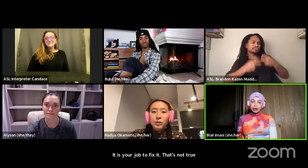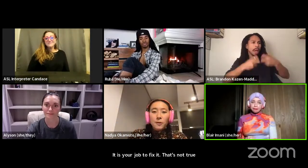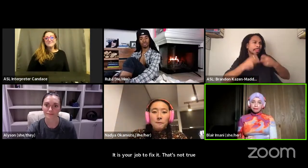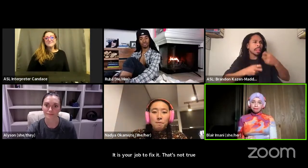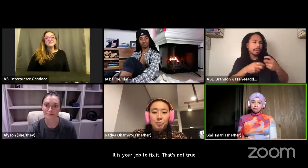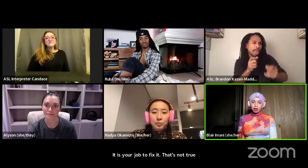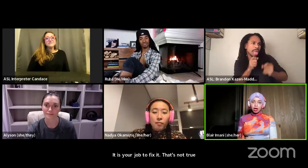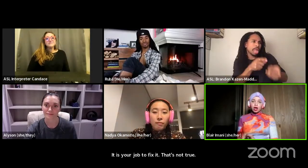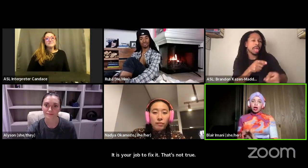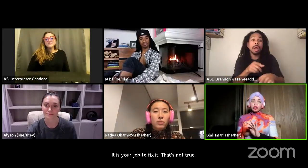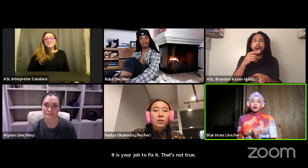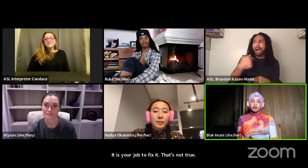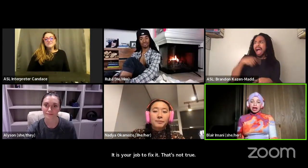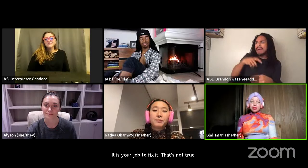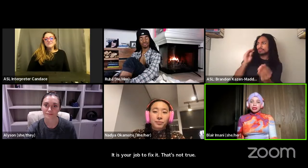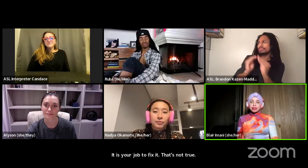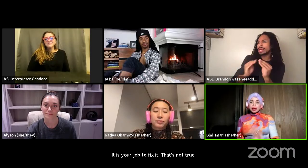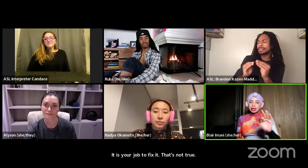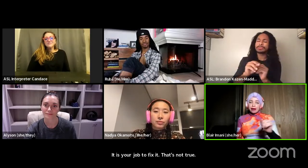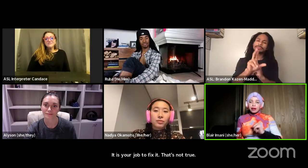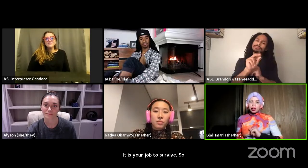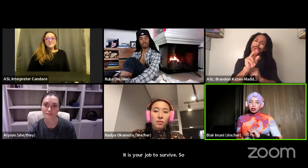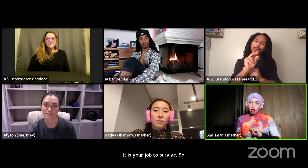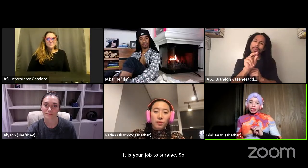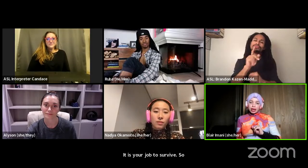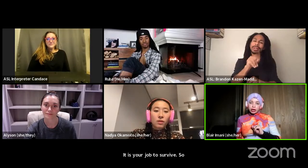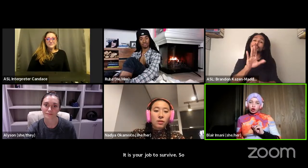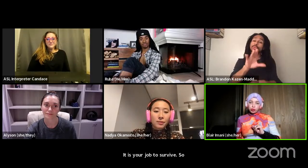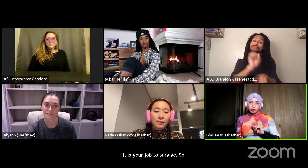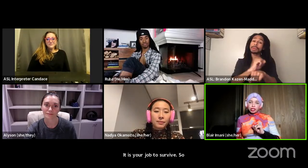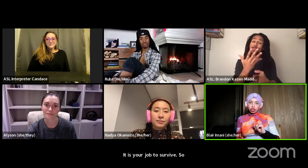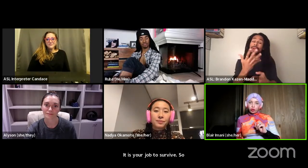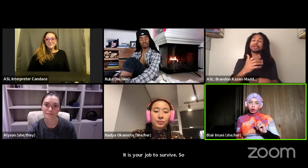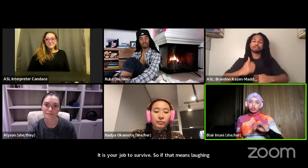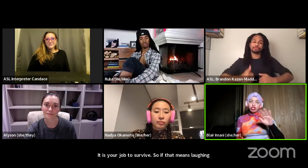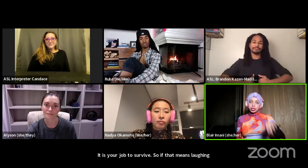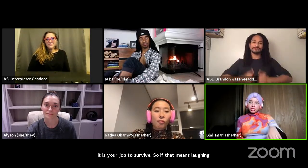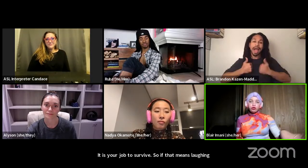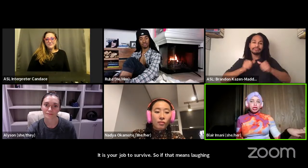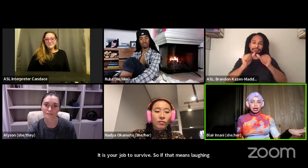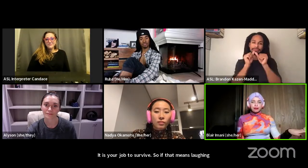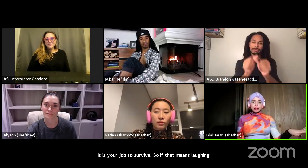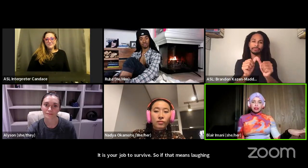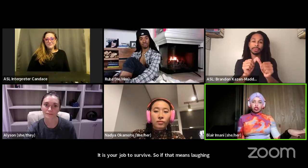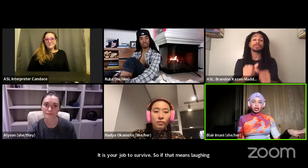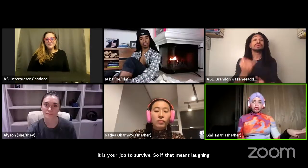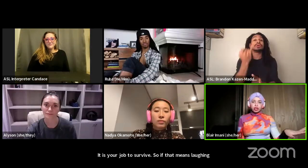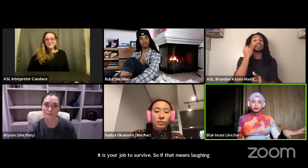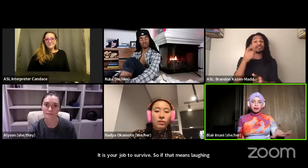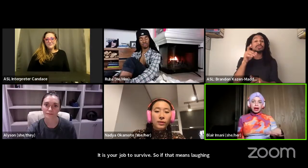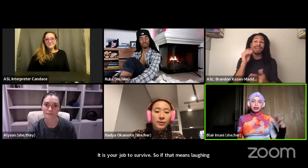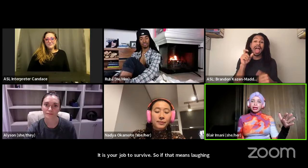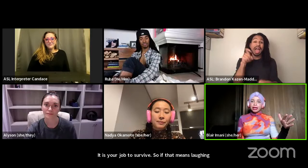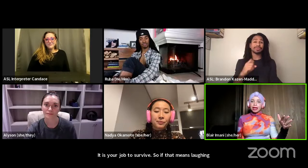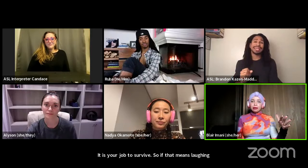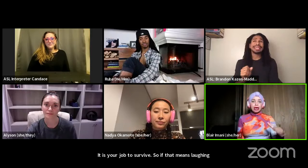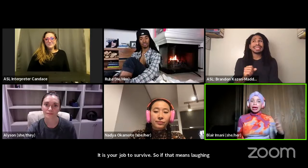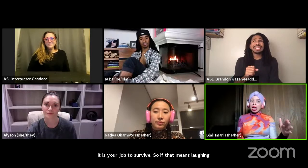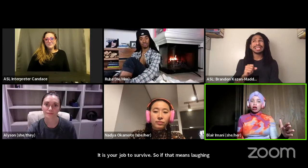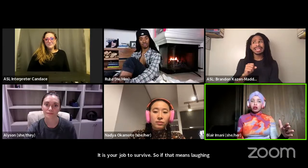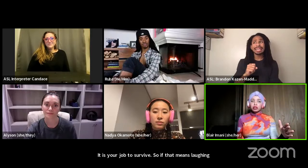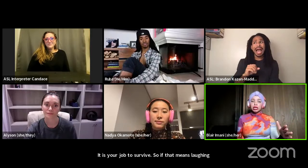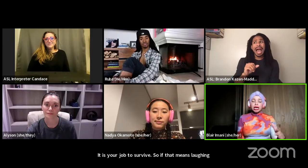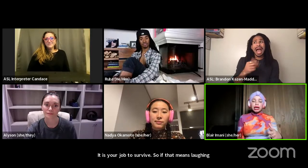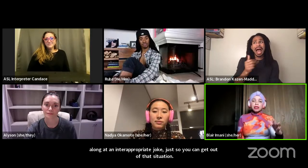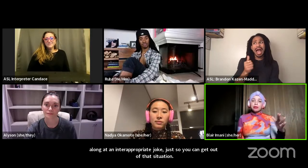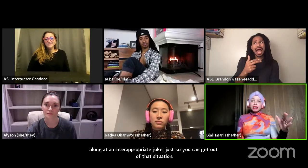job to survive. So if that means laughing along at an inappropriate joke, just so you can get out of that situation, I look at it like